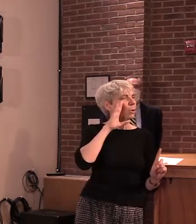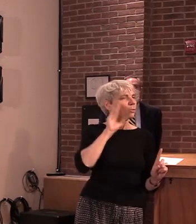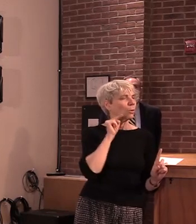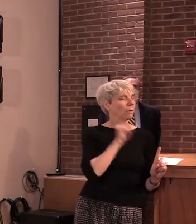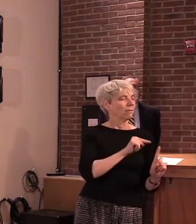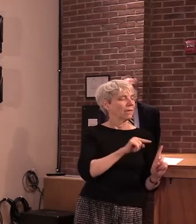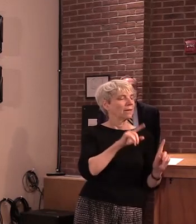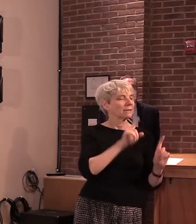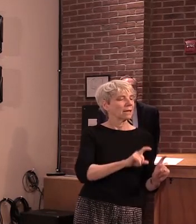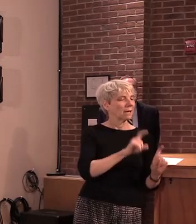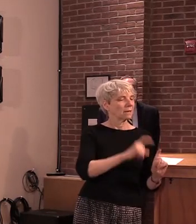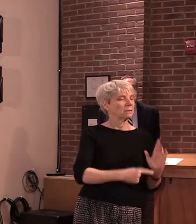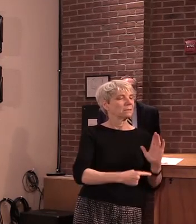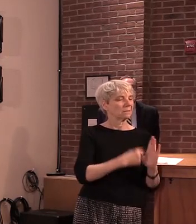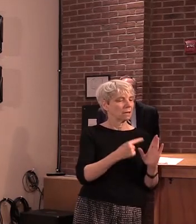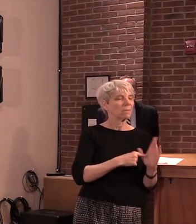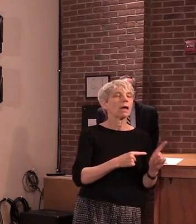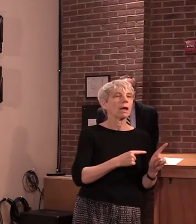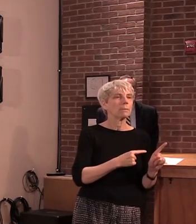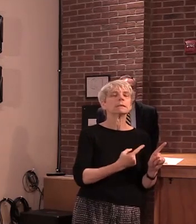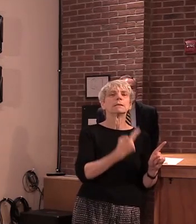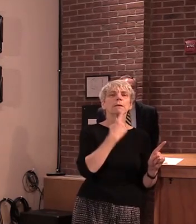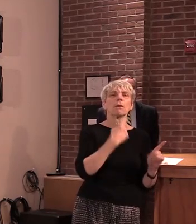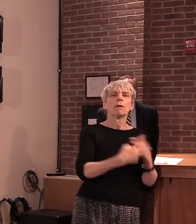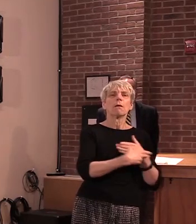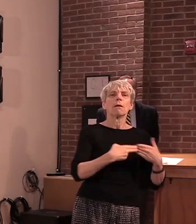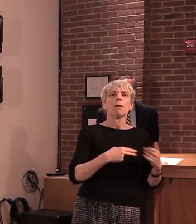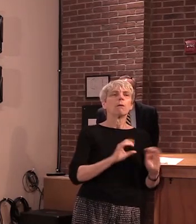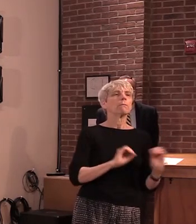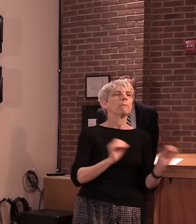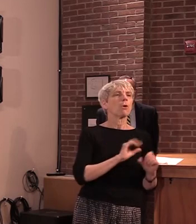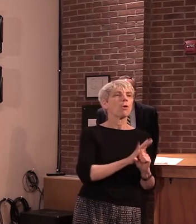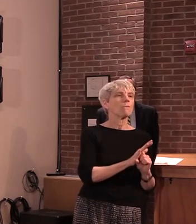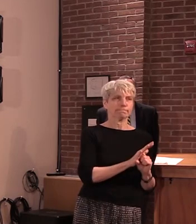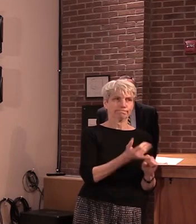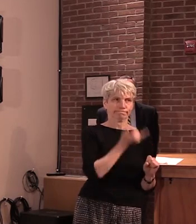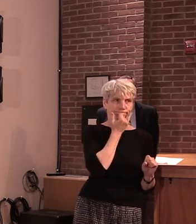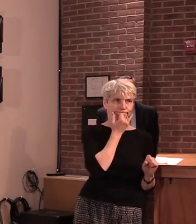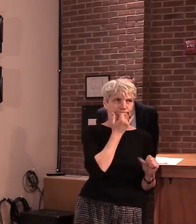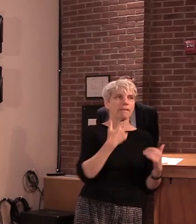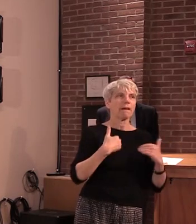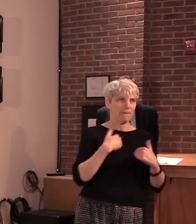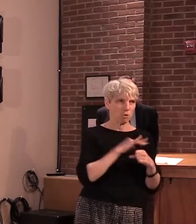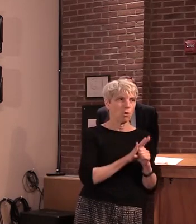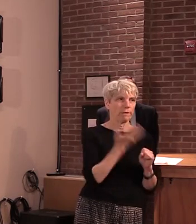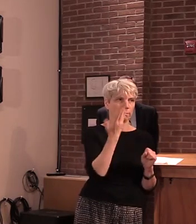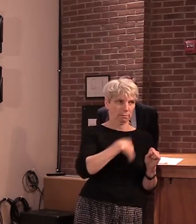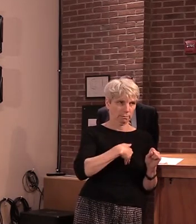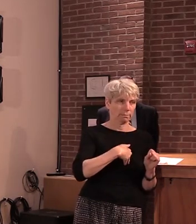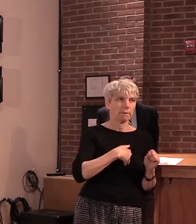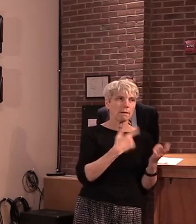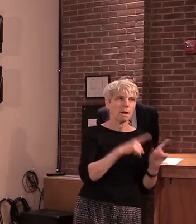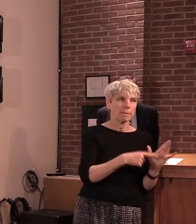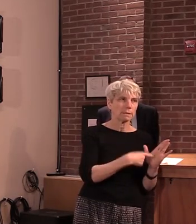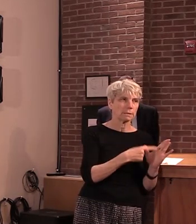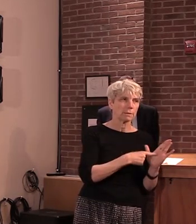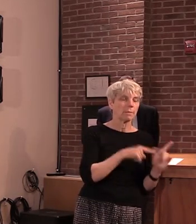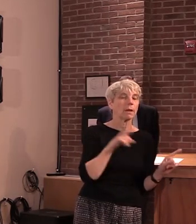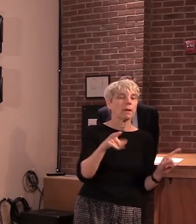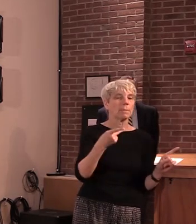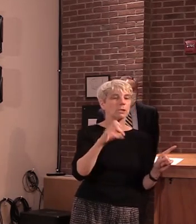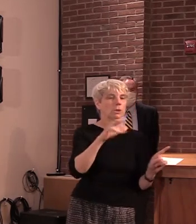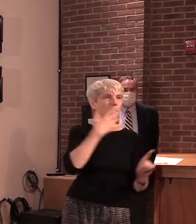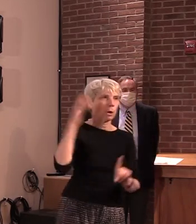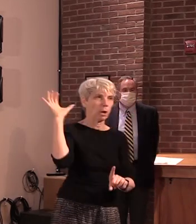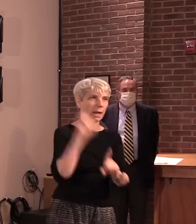negative rate that's greater than the PCR test, you would want to get your PCR test at a specific